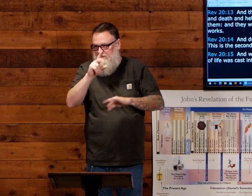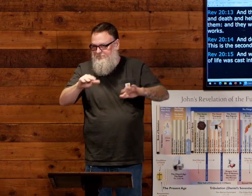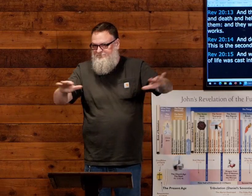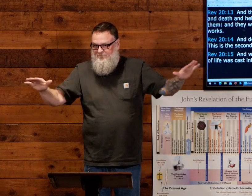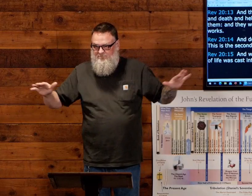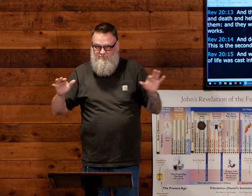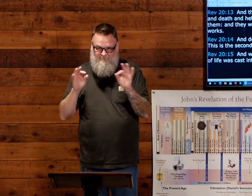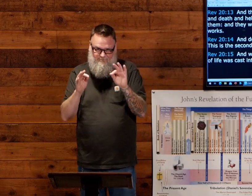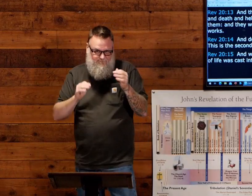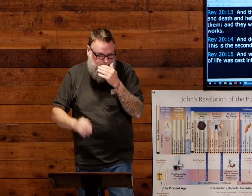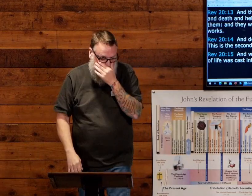after camp.